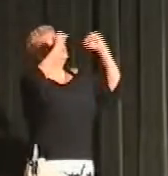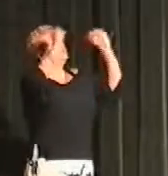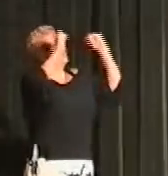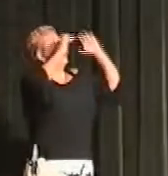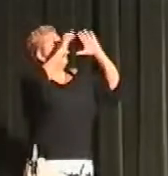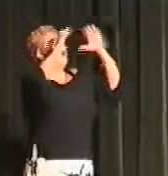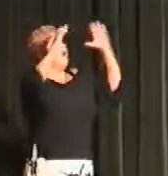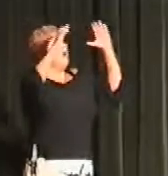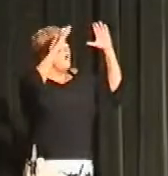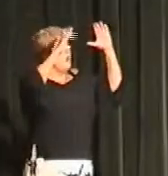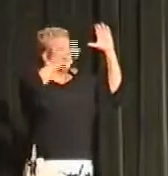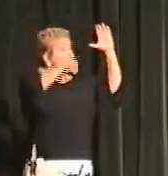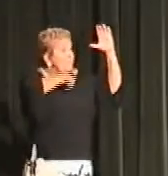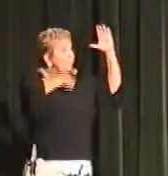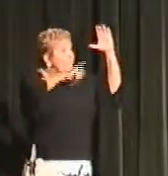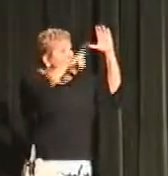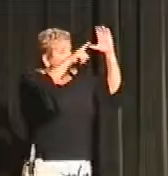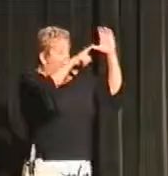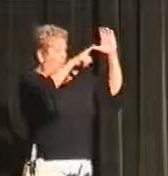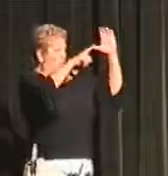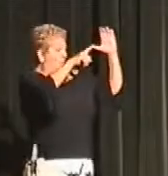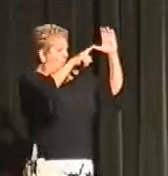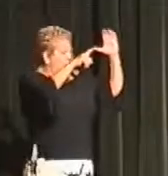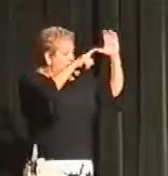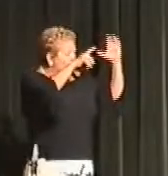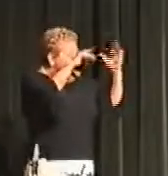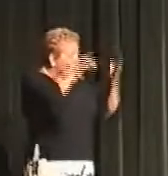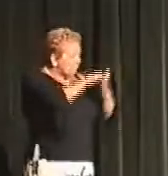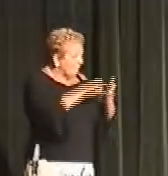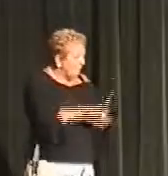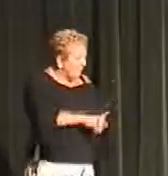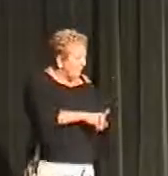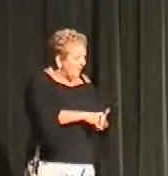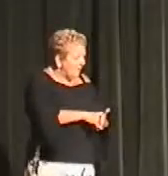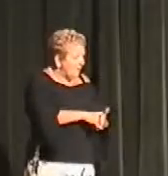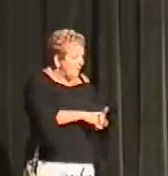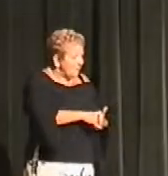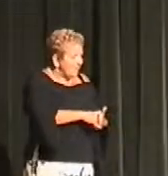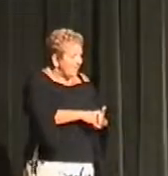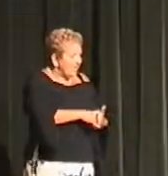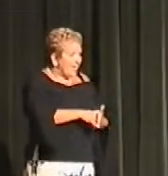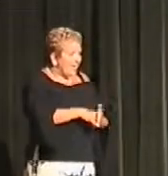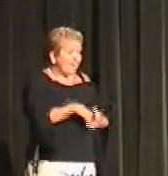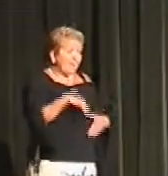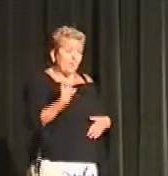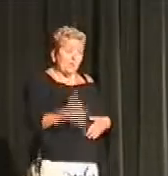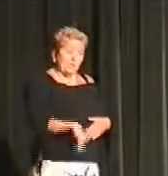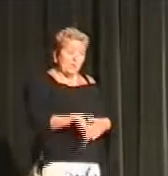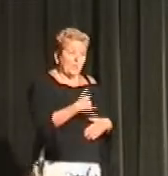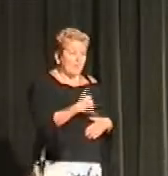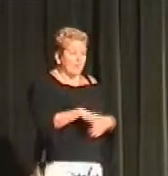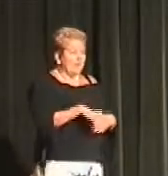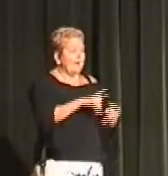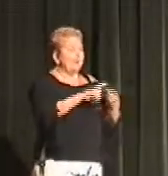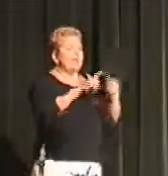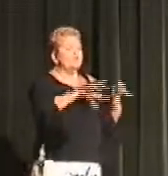Most of the time, I wouldn't trade places with anyone. And boy, that was a long time coming in Alcoholics Anonymous, and